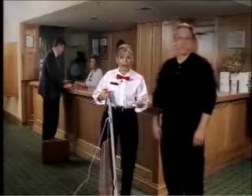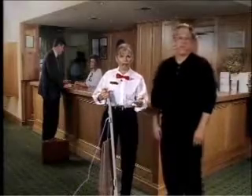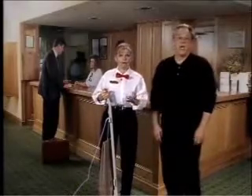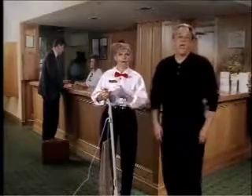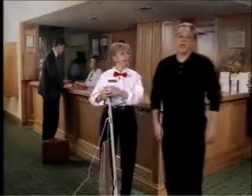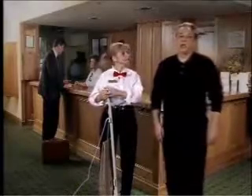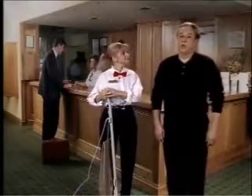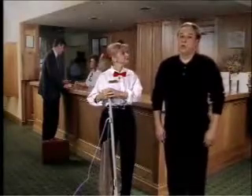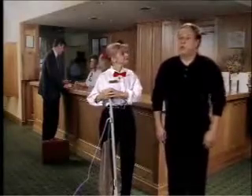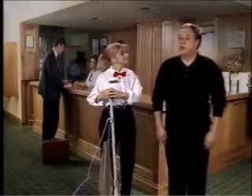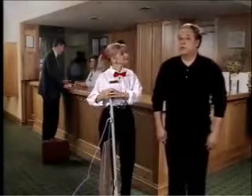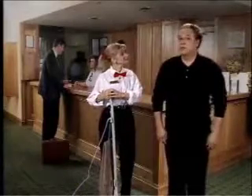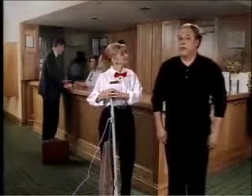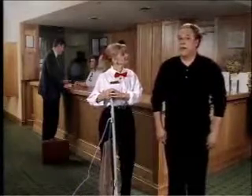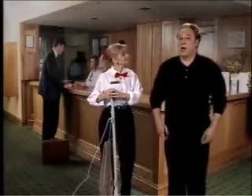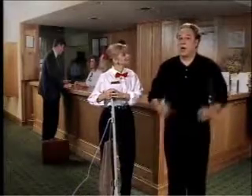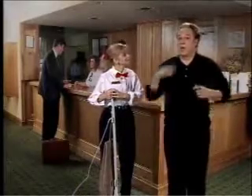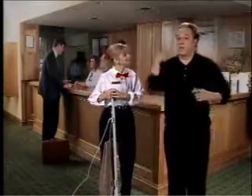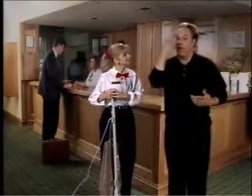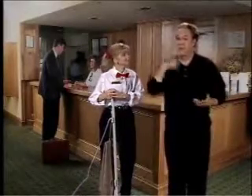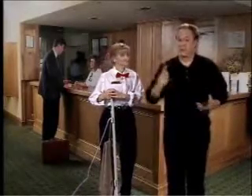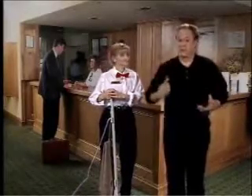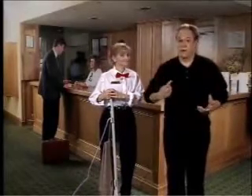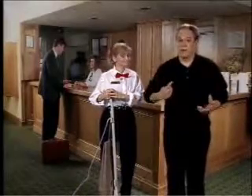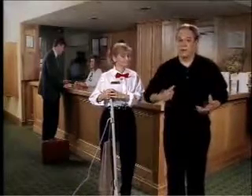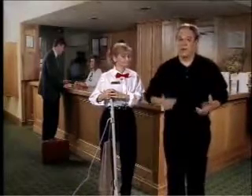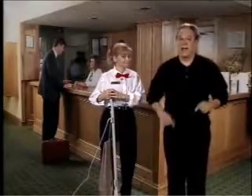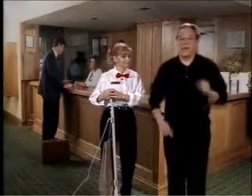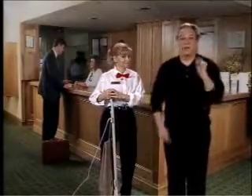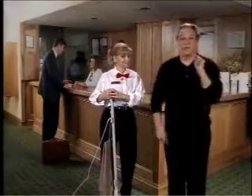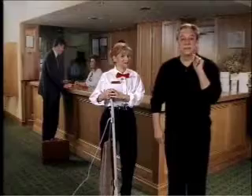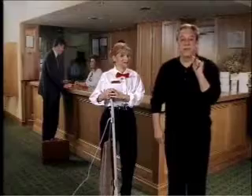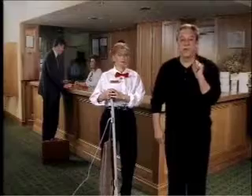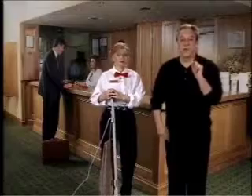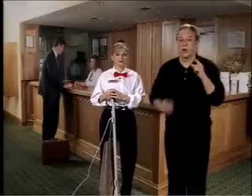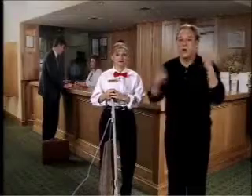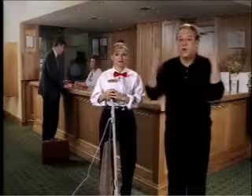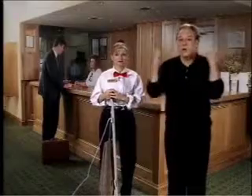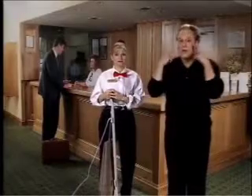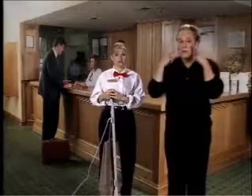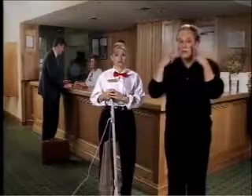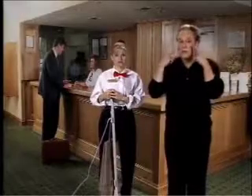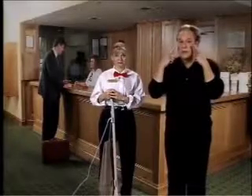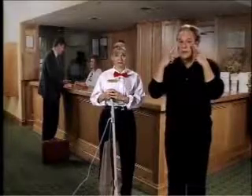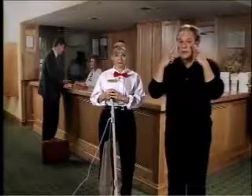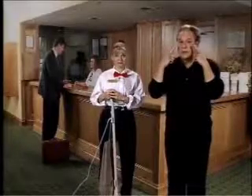language? You must rely on your facial expression and in particular, the movement of your